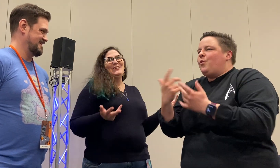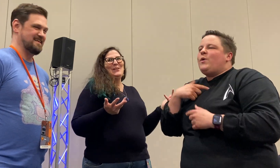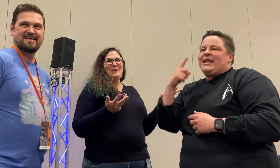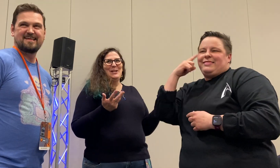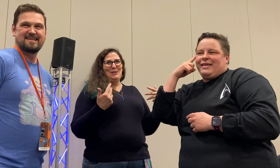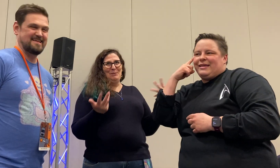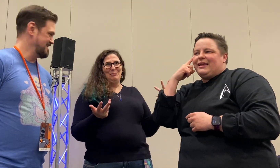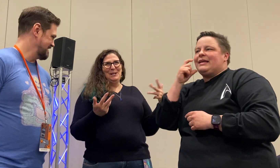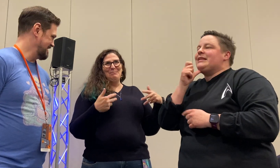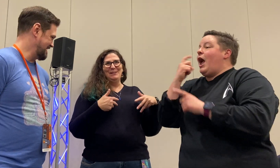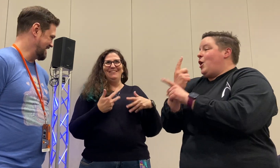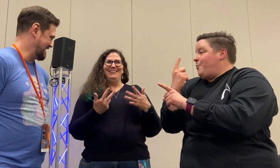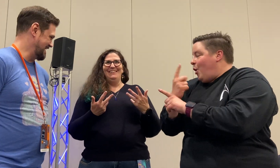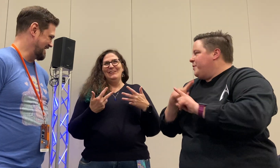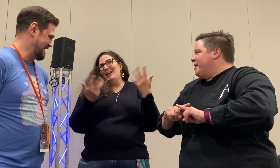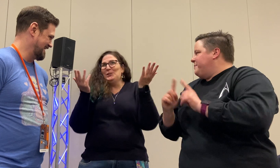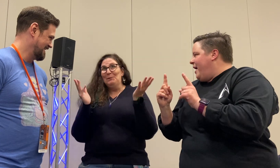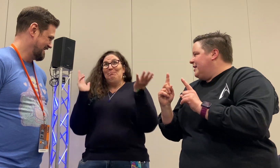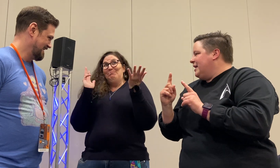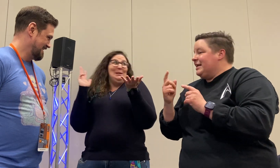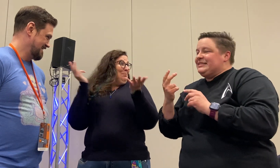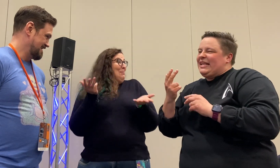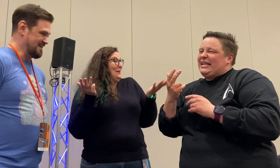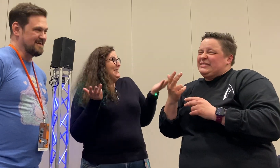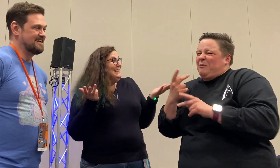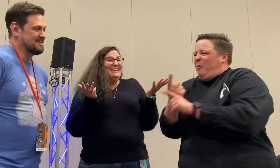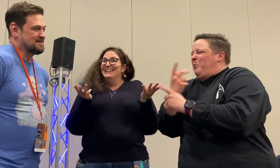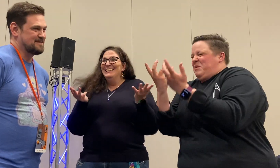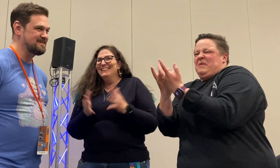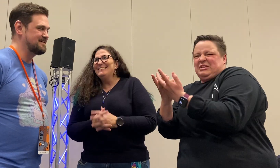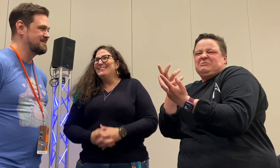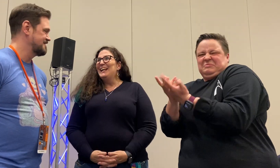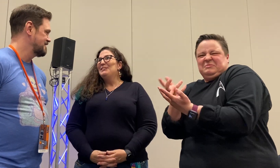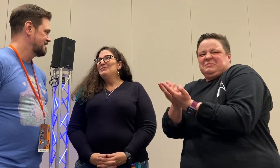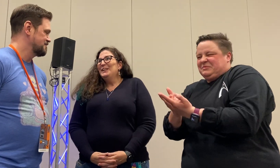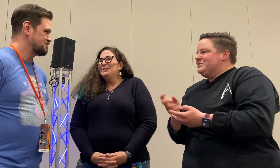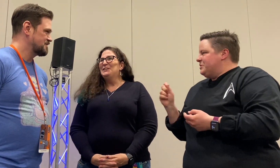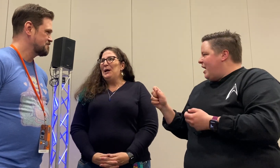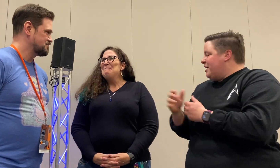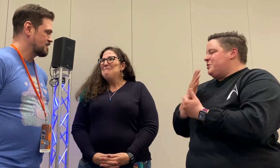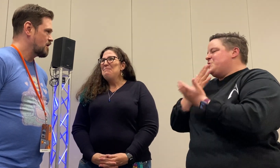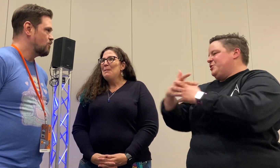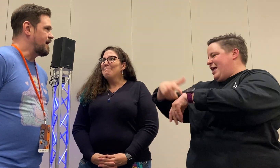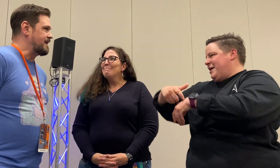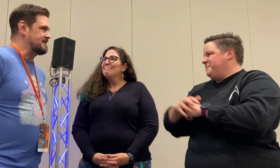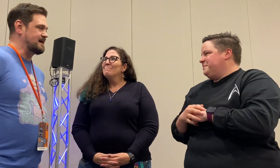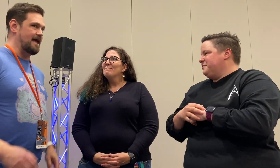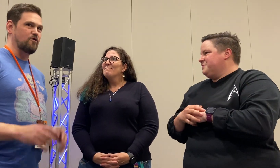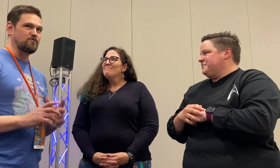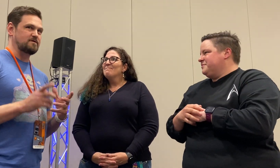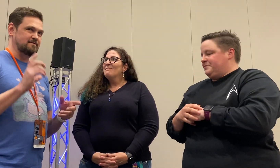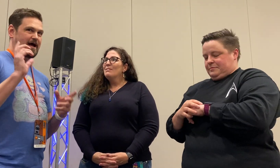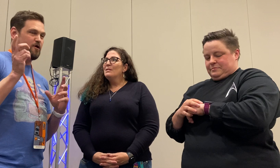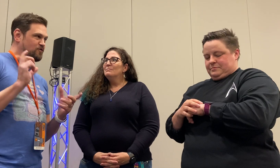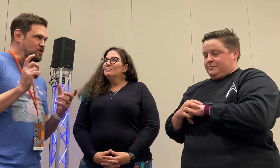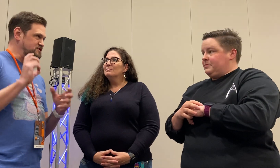inappropriate, but it's actually pretty appropriate. So yeah, we have a good time. Well, and I, I over, I overheard